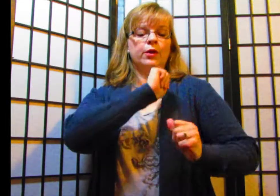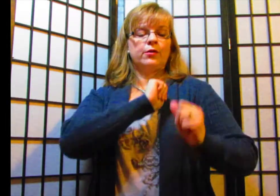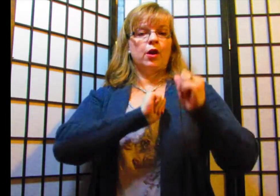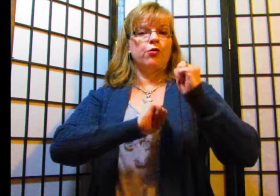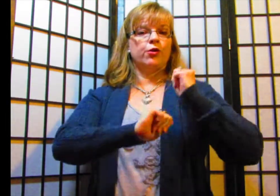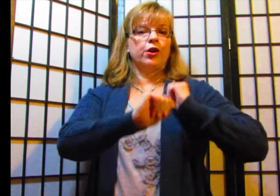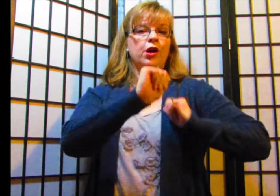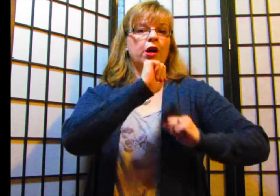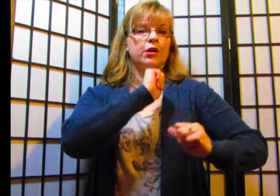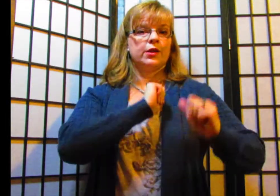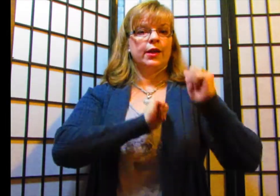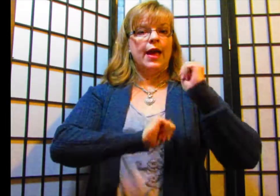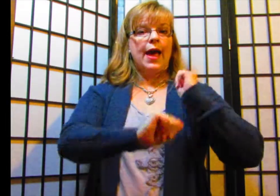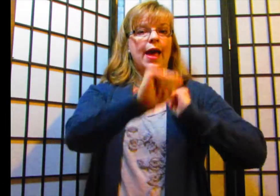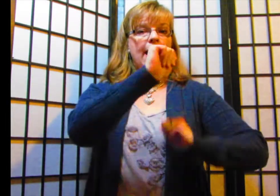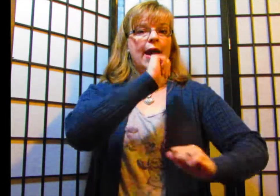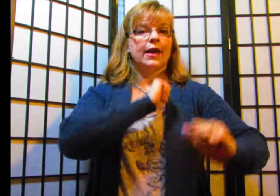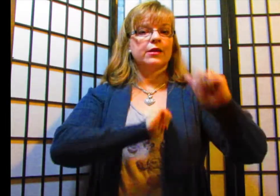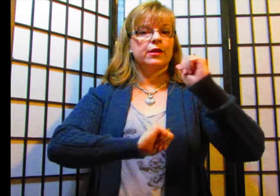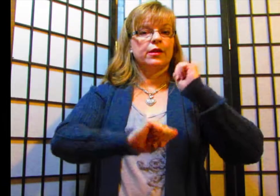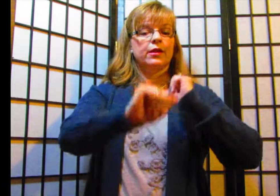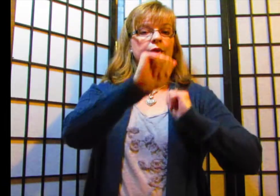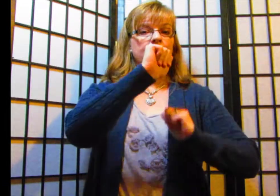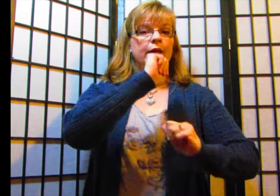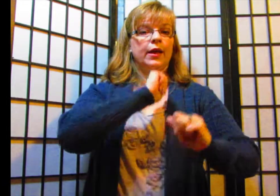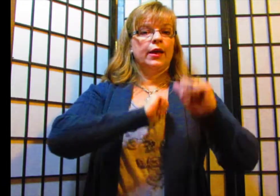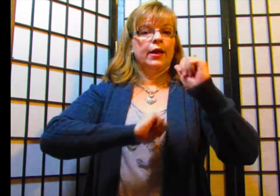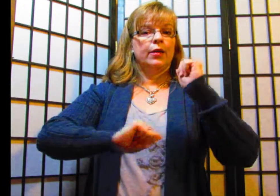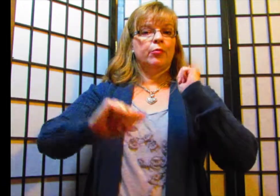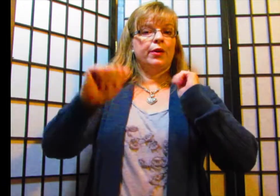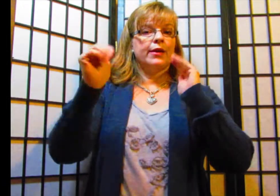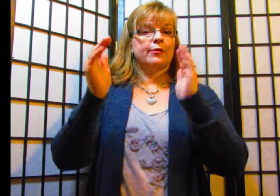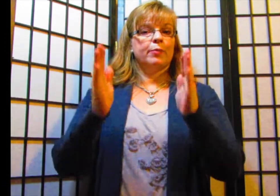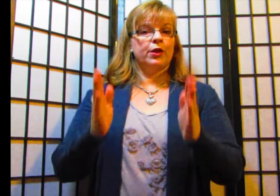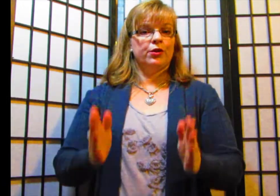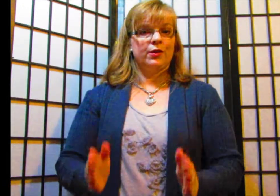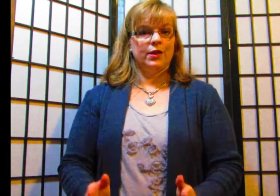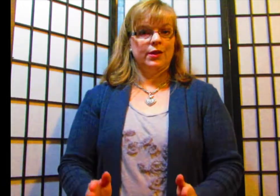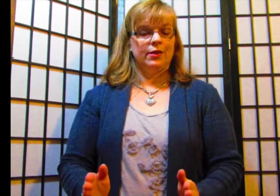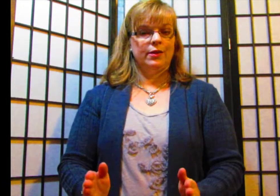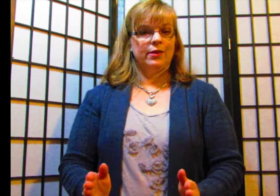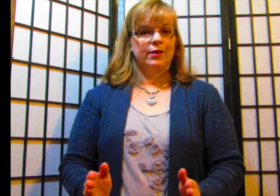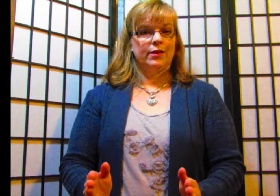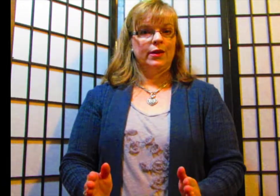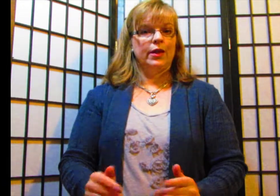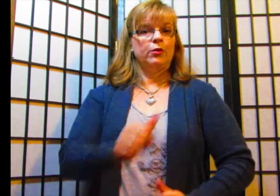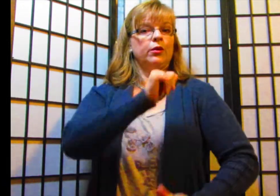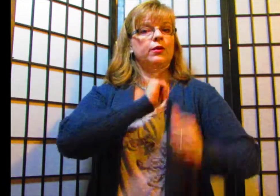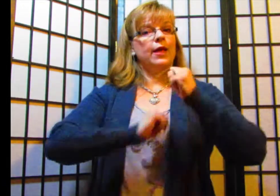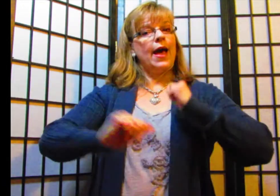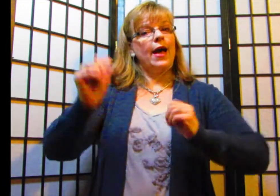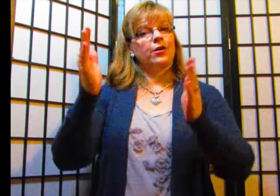backwards over your heart. Act plus person equals